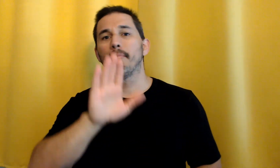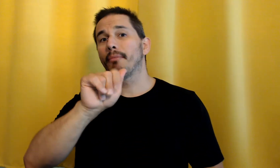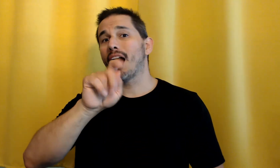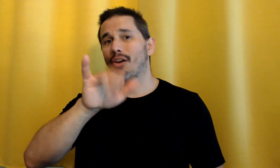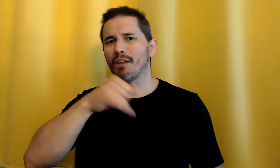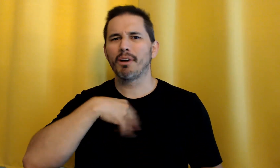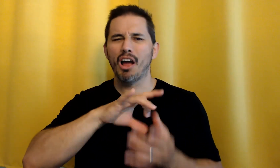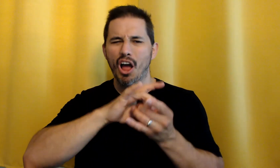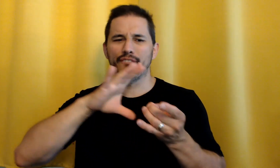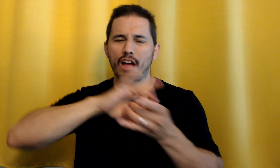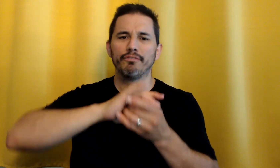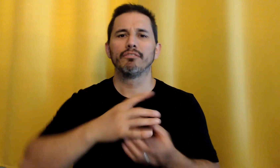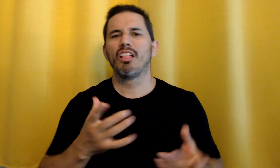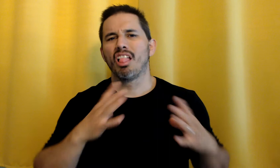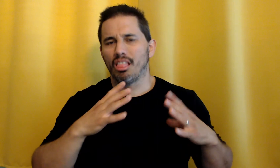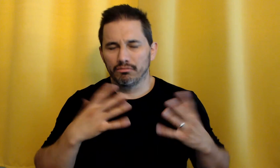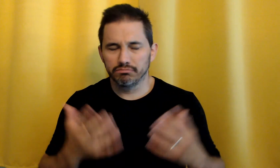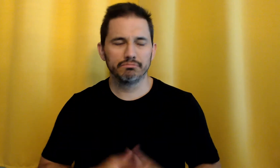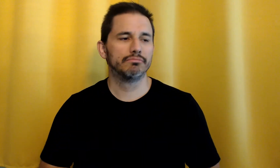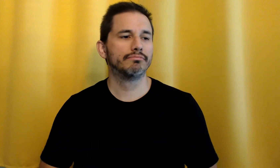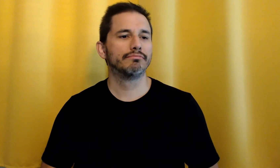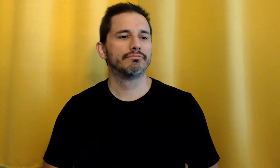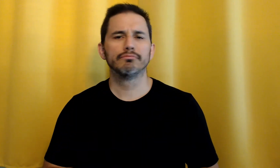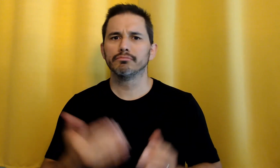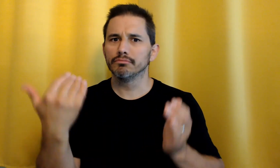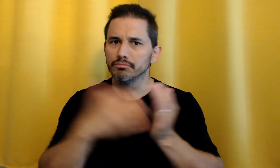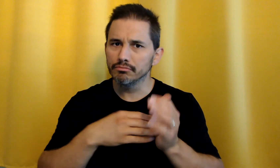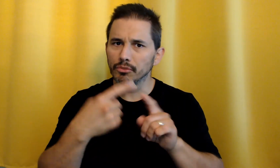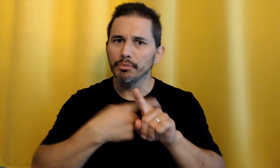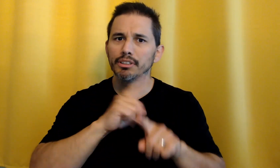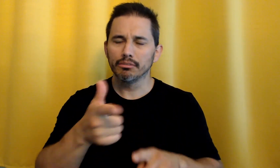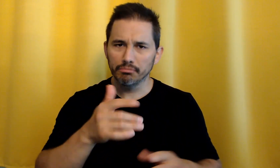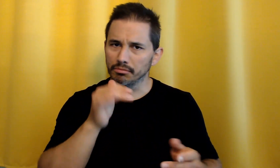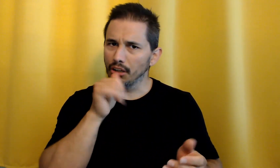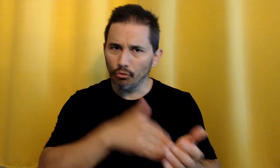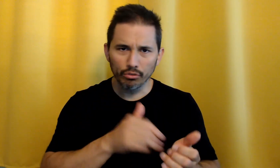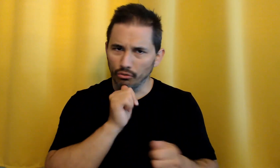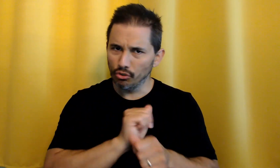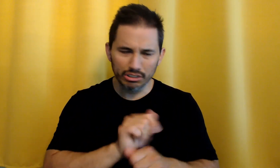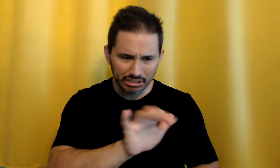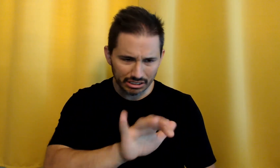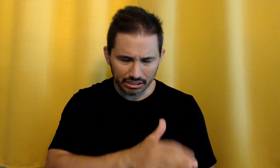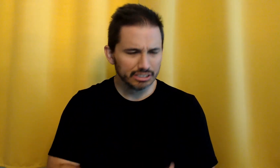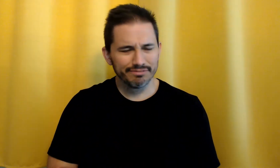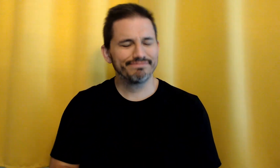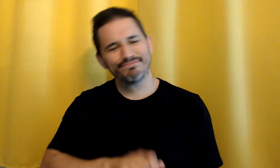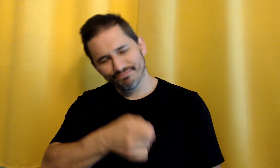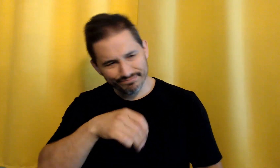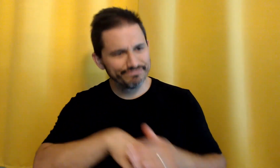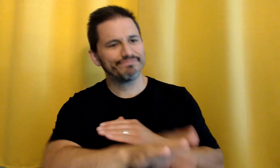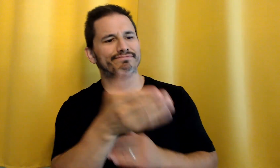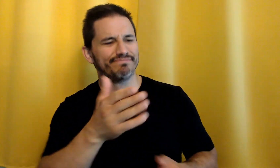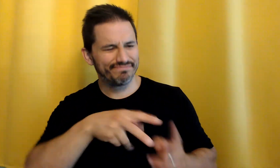and I made sure that it was all connected correctly. I took the battery off, and I put it back on. And again, it stopped